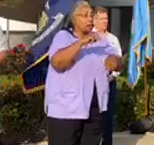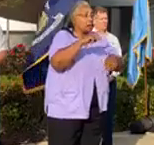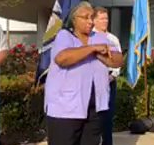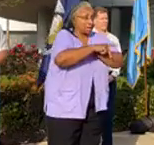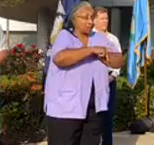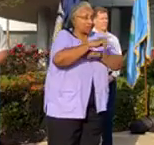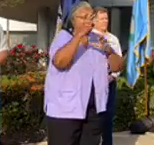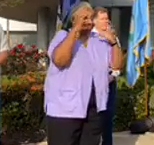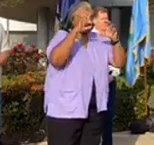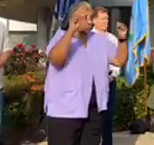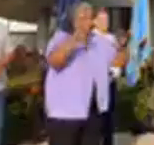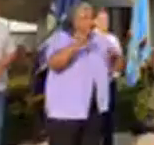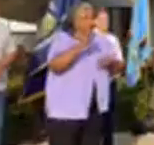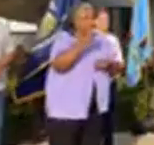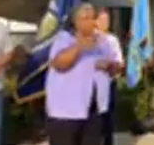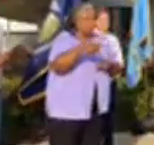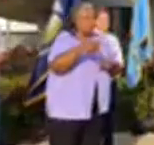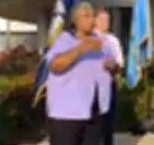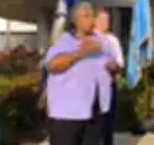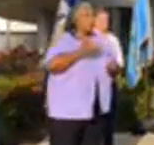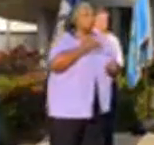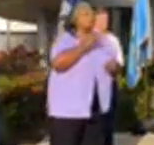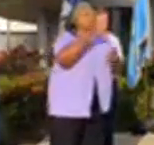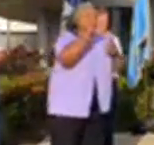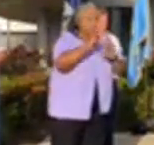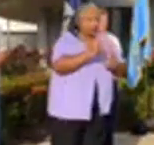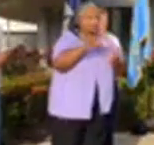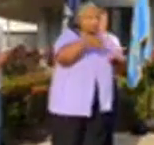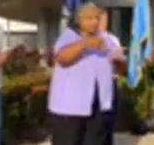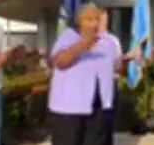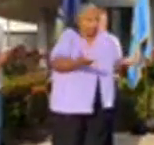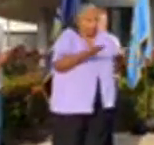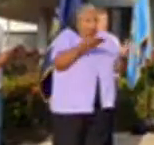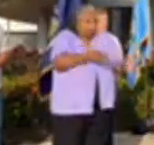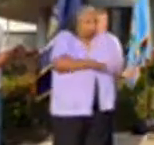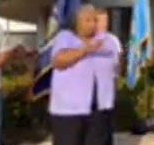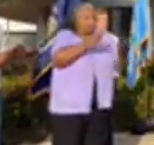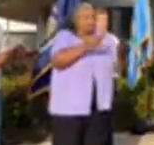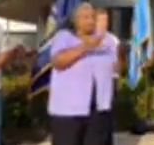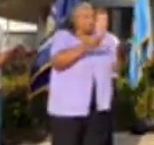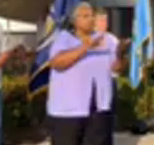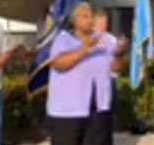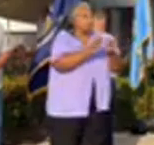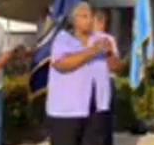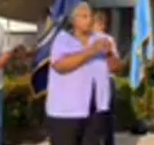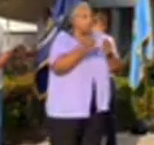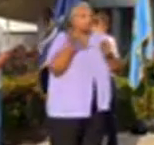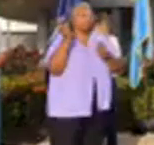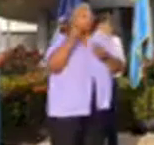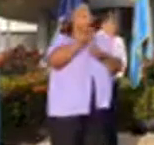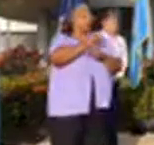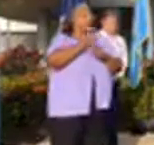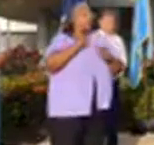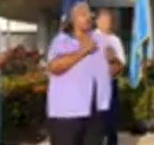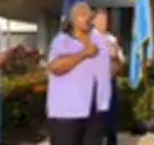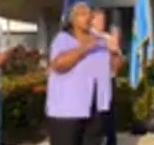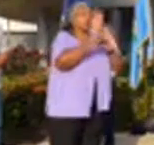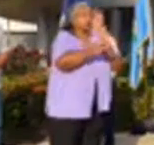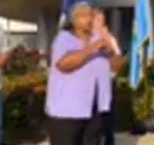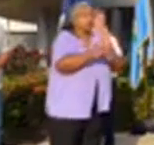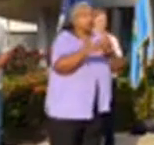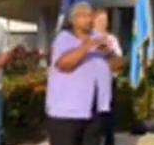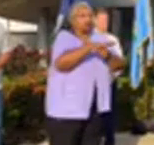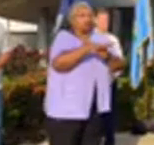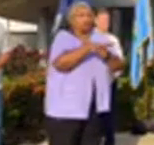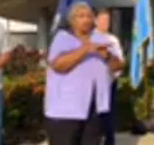Jefferson. And it is my true honor to be standing here with what is our New Orleans Metropolitan